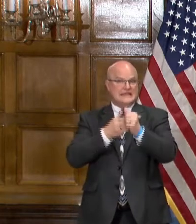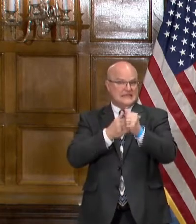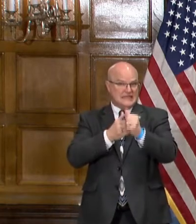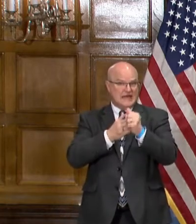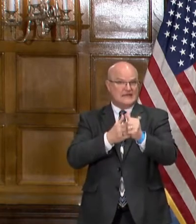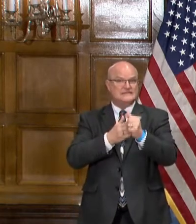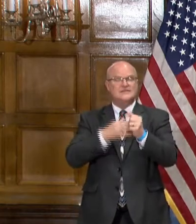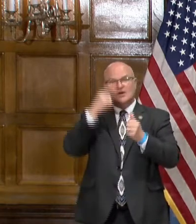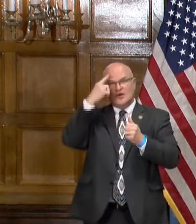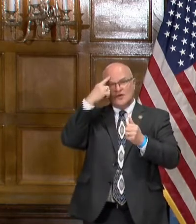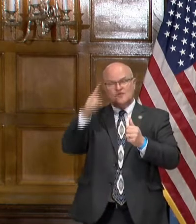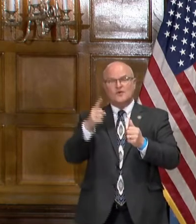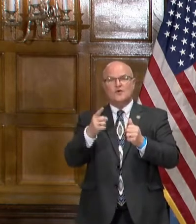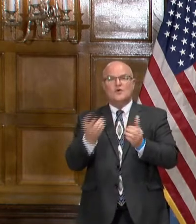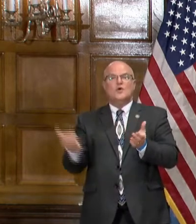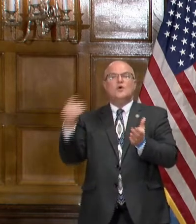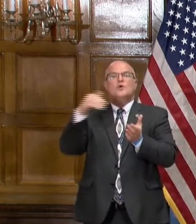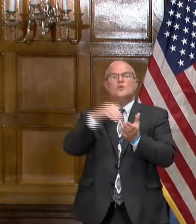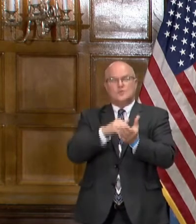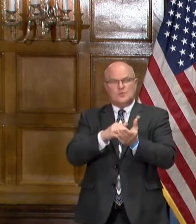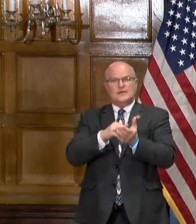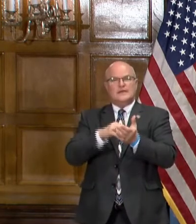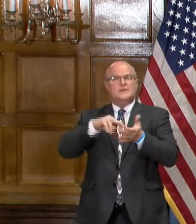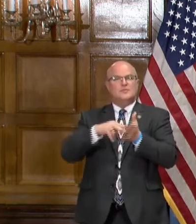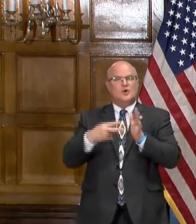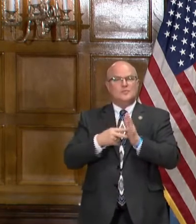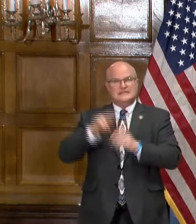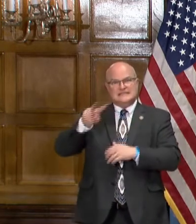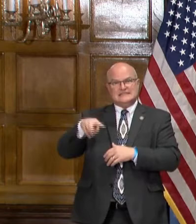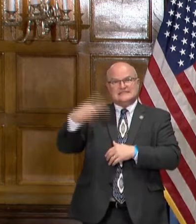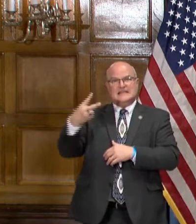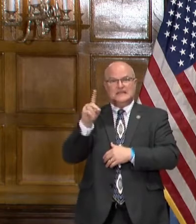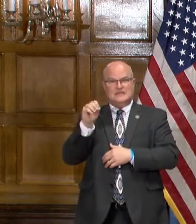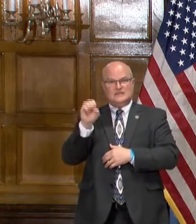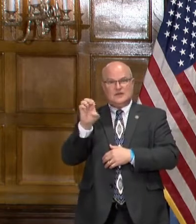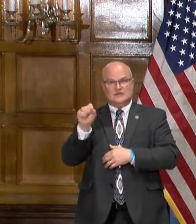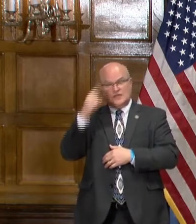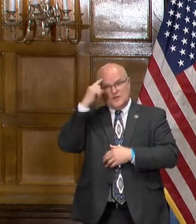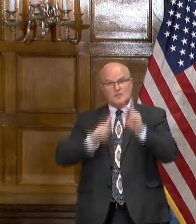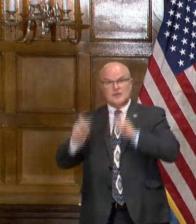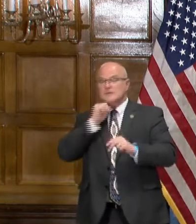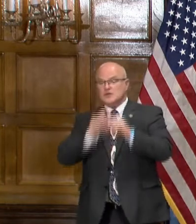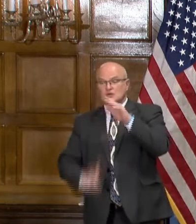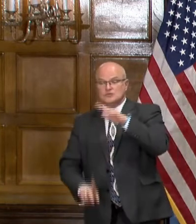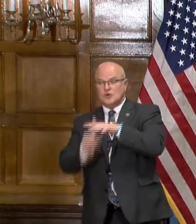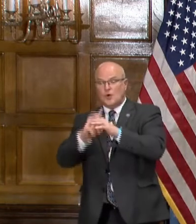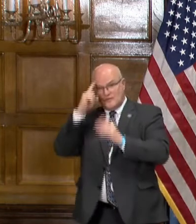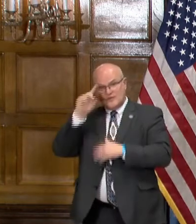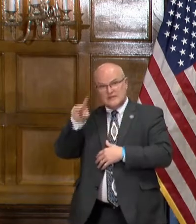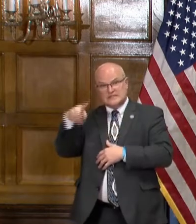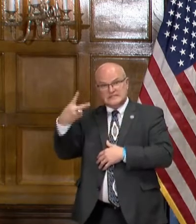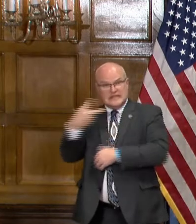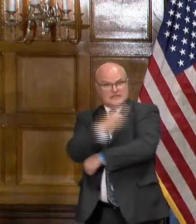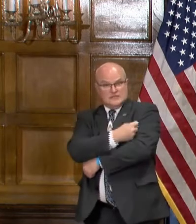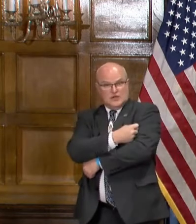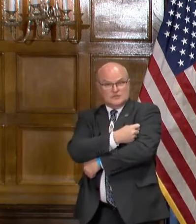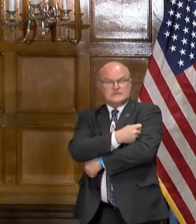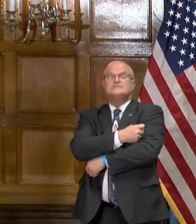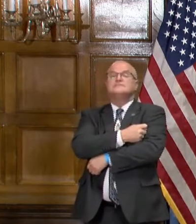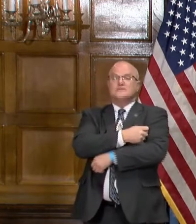guidance to repurpose second doses for those who do not show up for their second appointment.